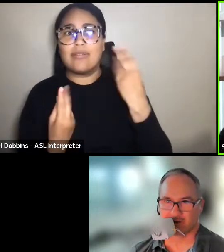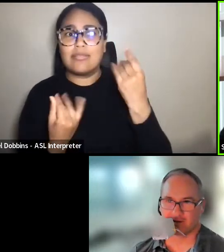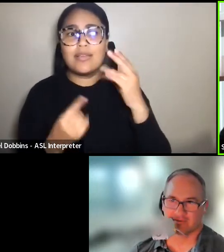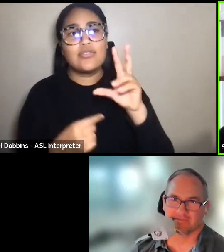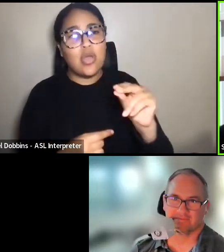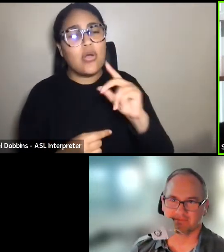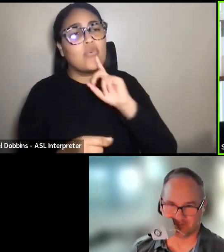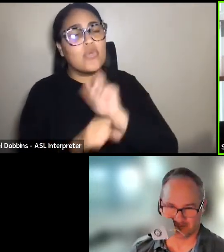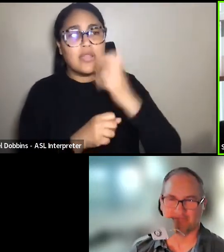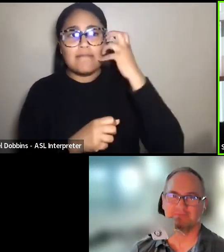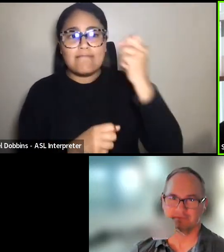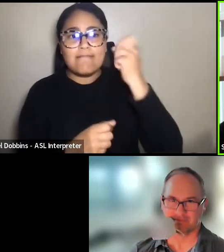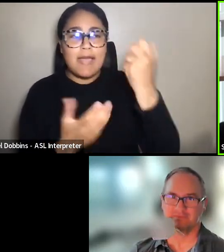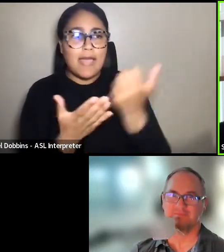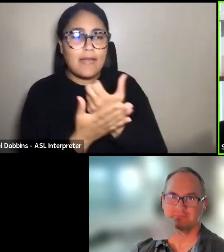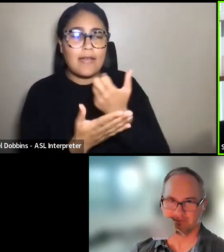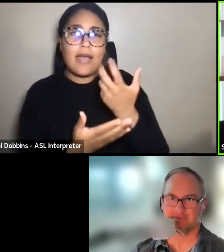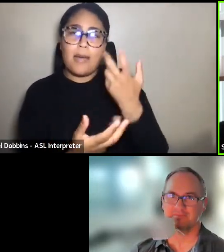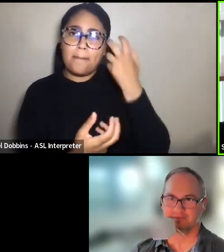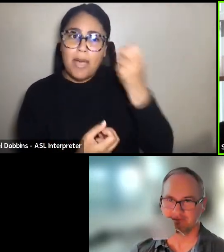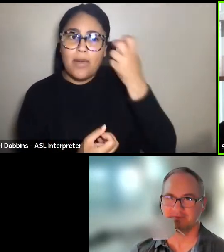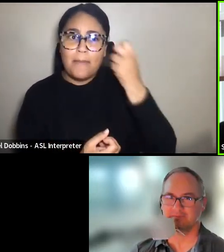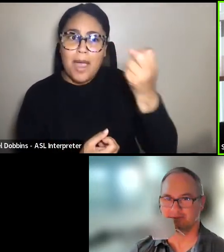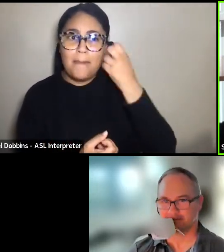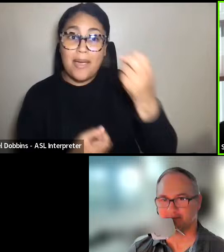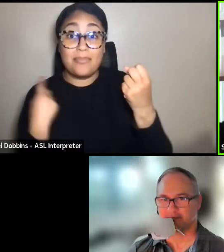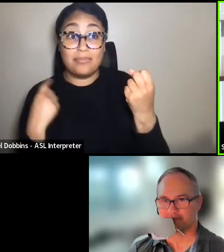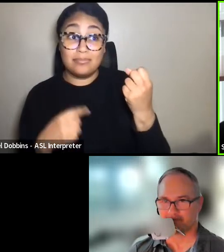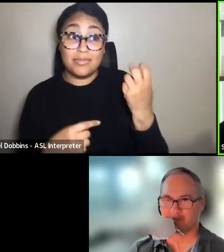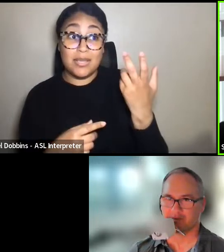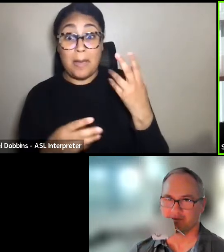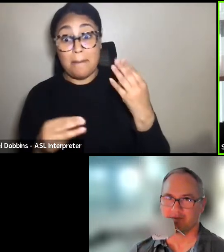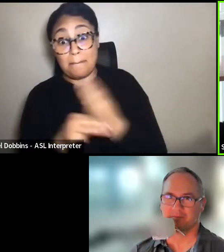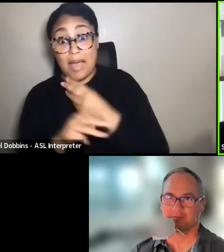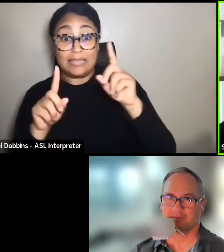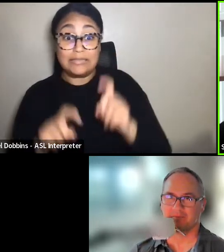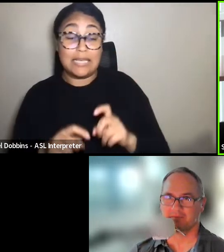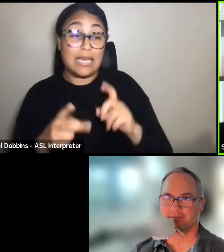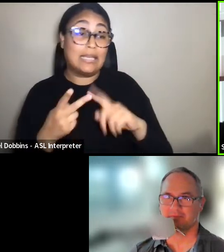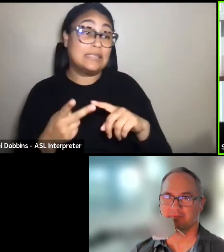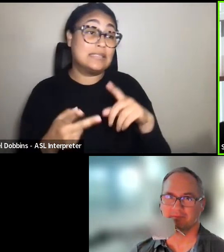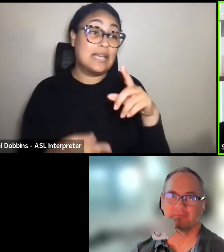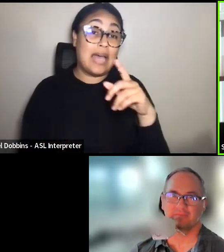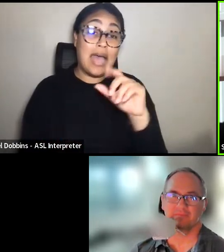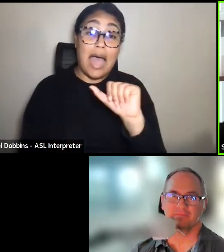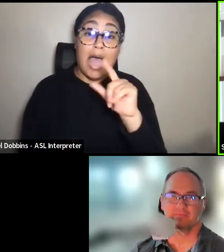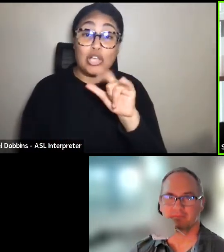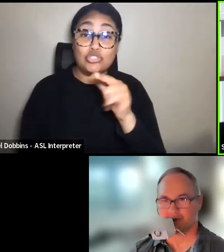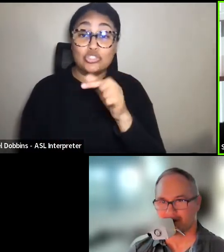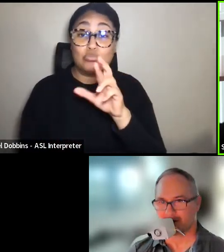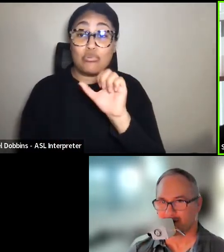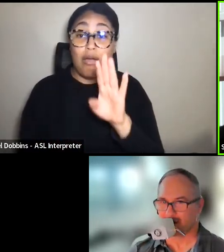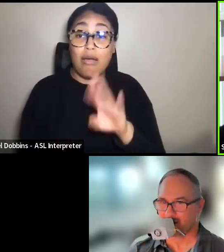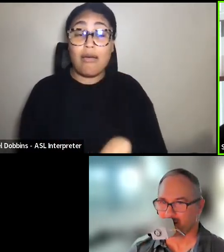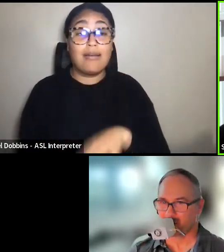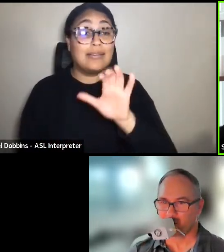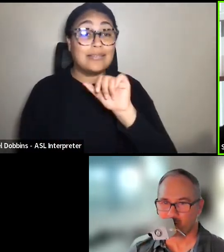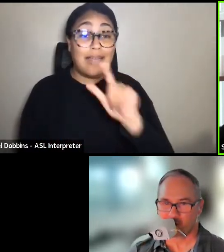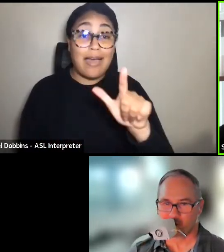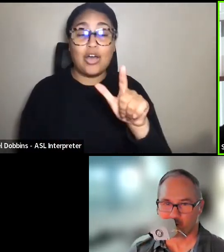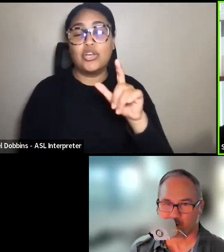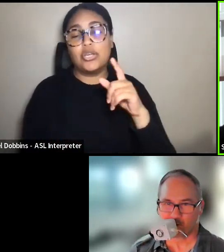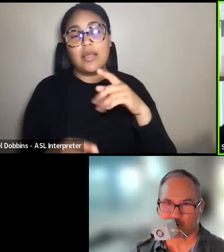about memorization. So you take a math test, whether it's algebra or calculus, you have to memorize the